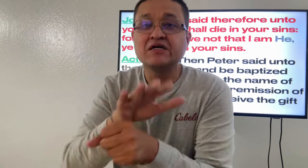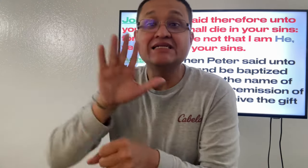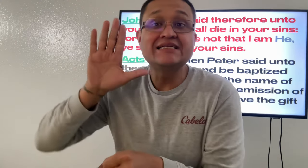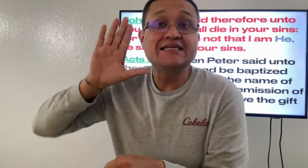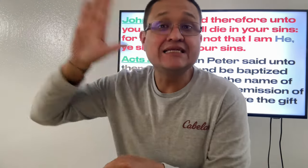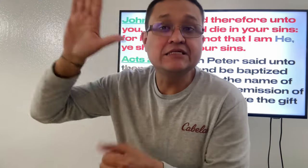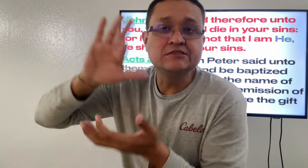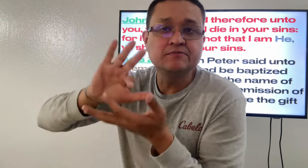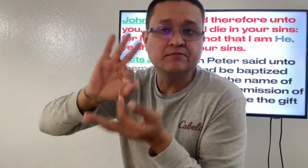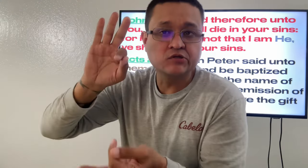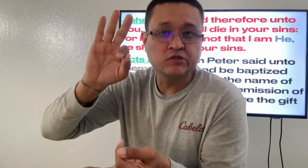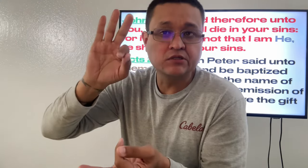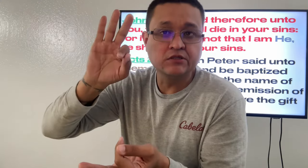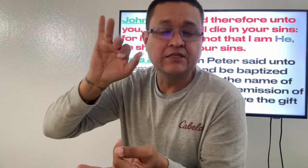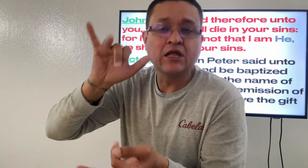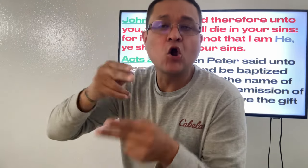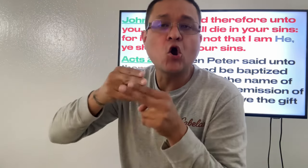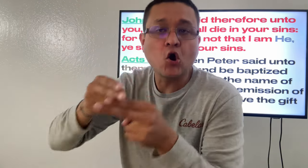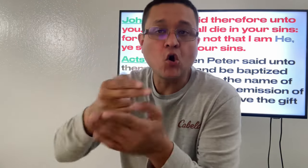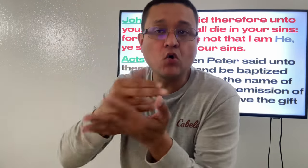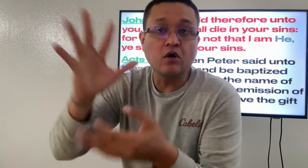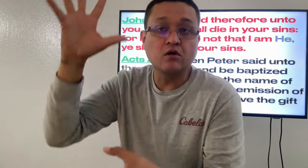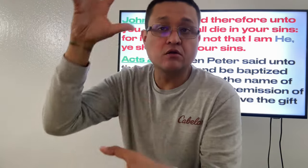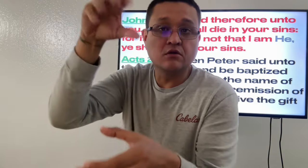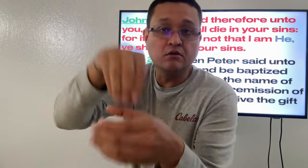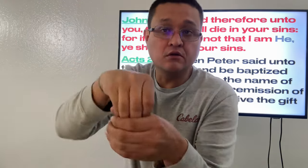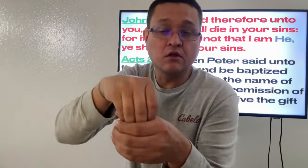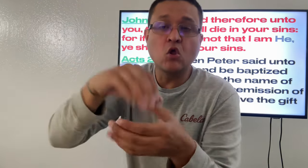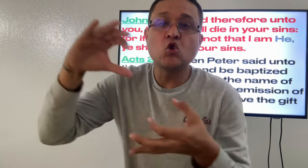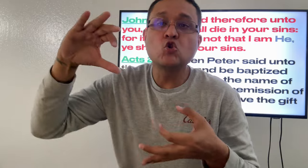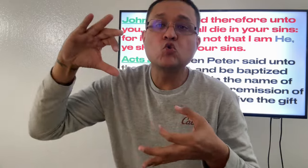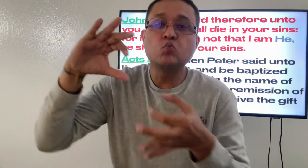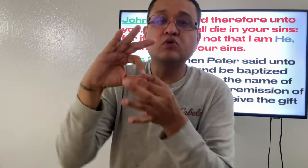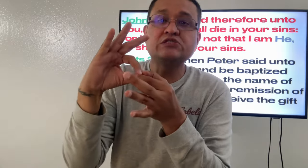anyone can get filled with this spirit that's called the Holy Ghost